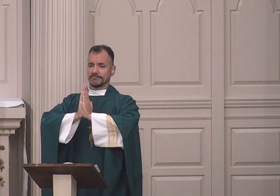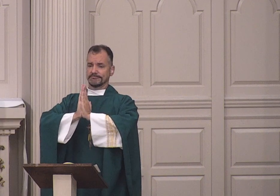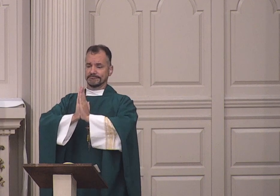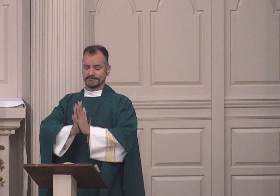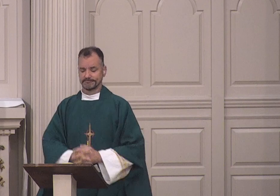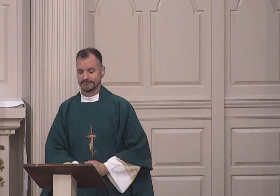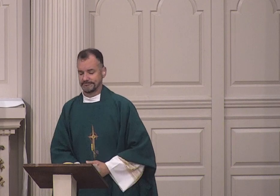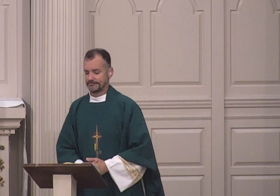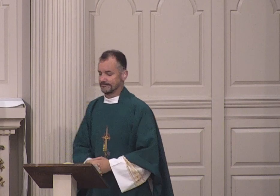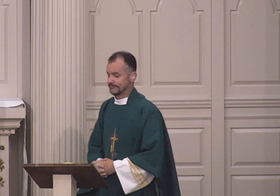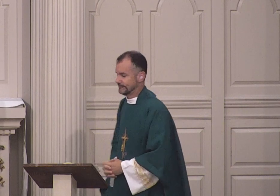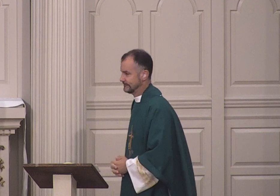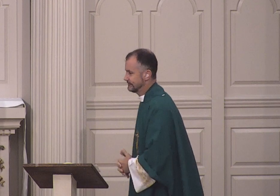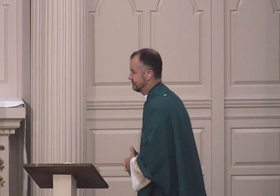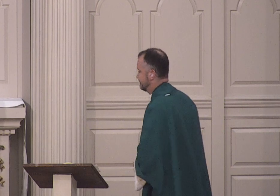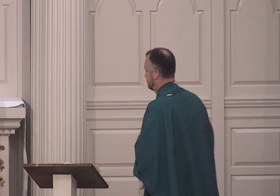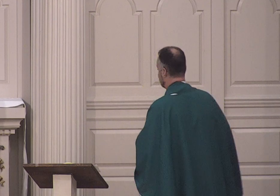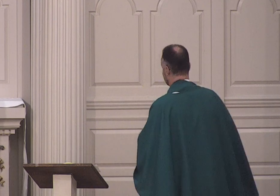name. Amen.